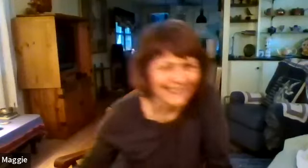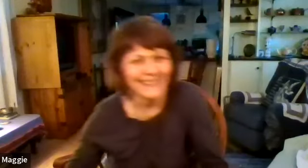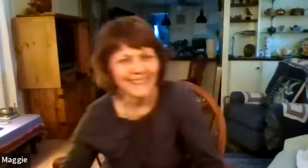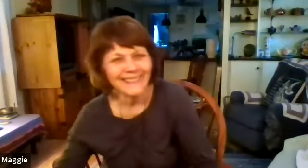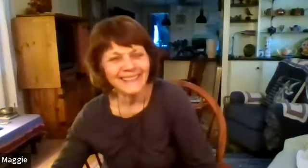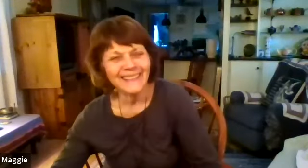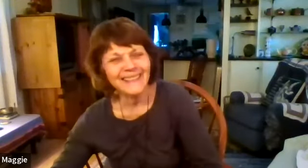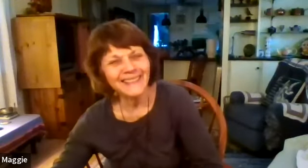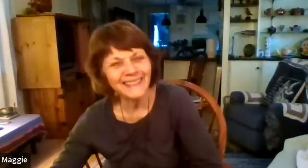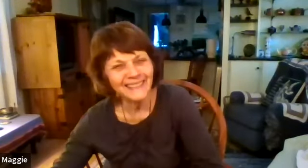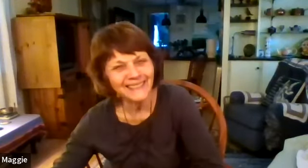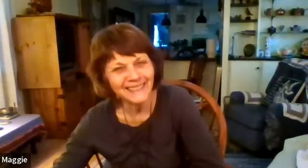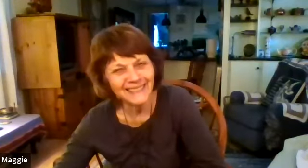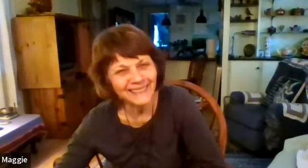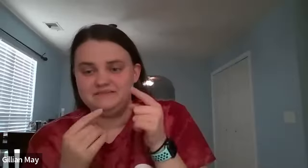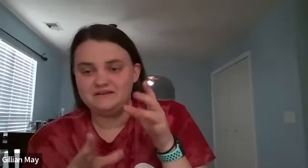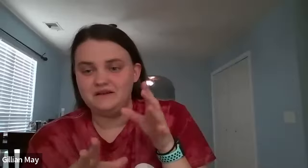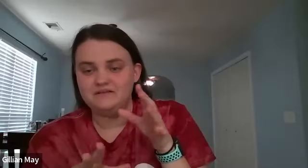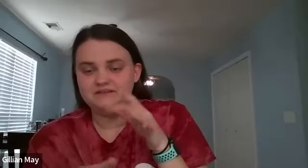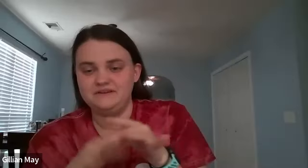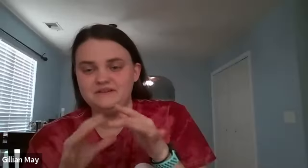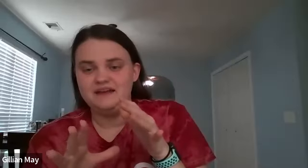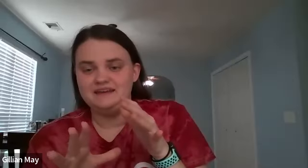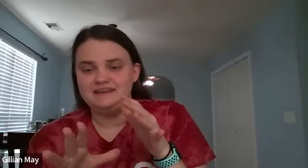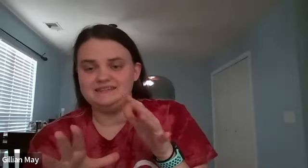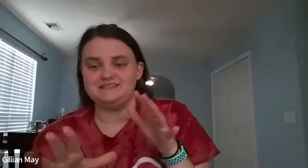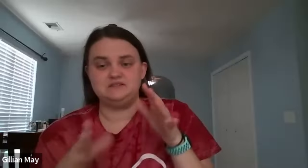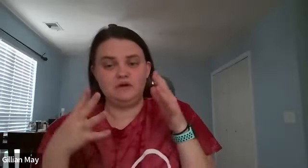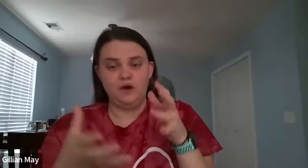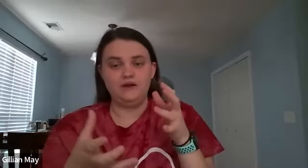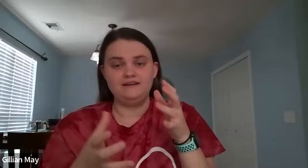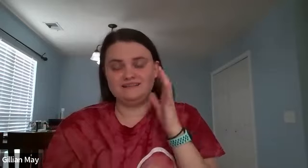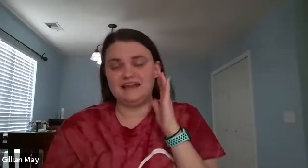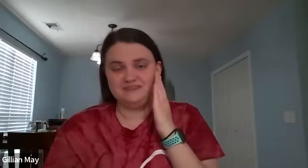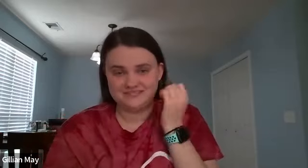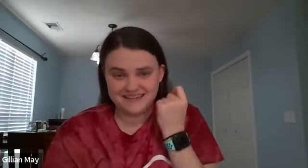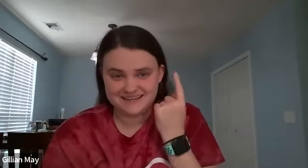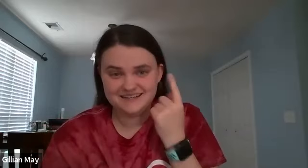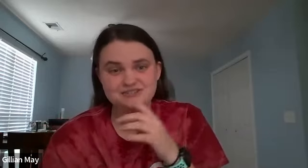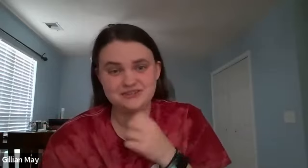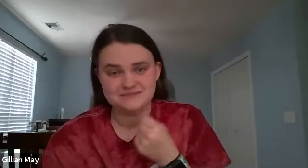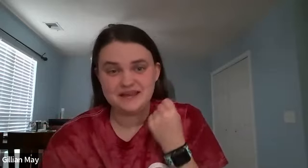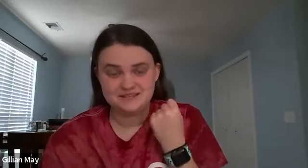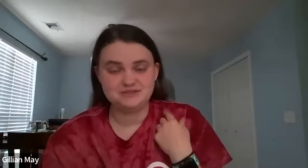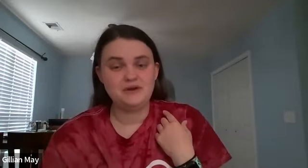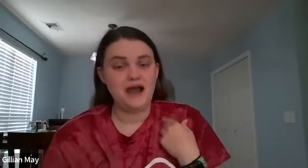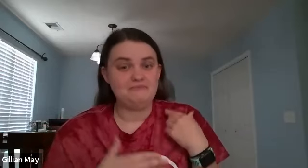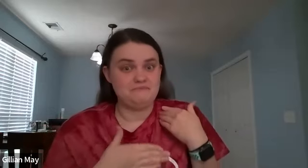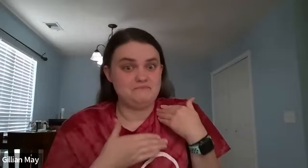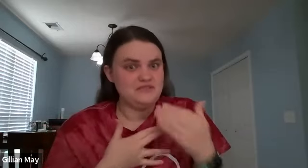And don't worry about feeling like it's hard, because I understand. Trust me, I do. I've been